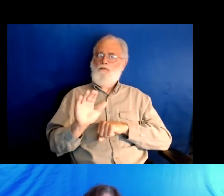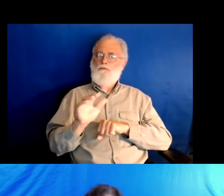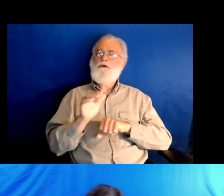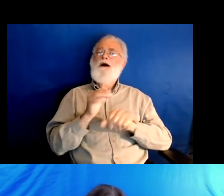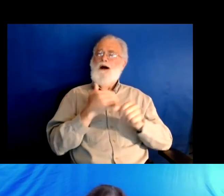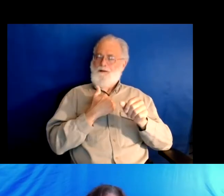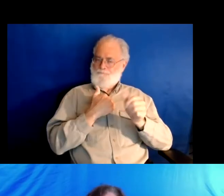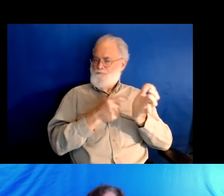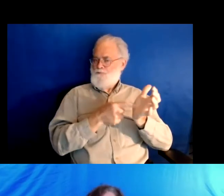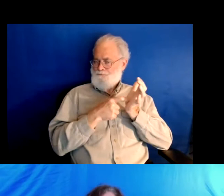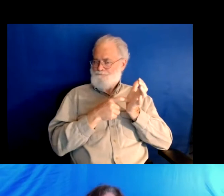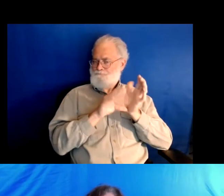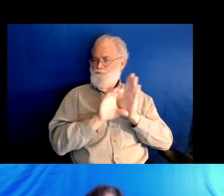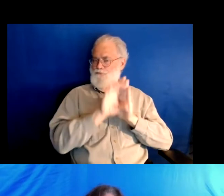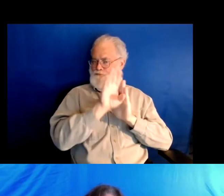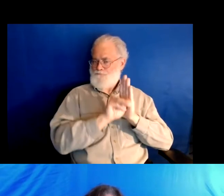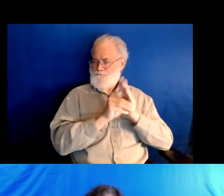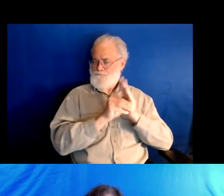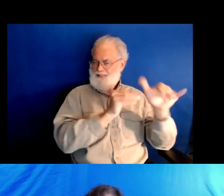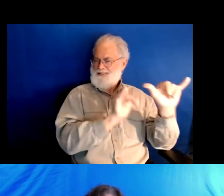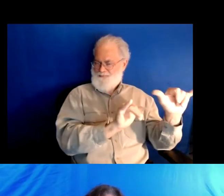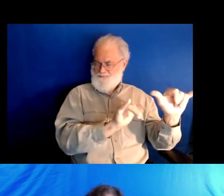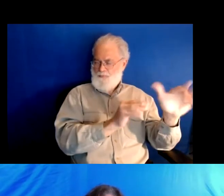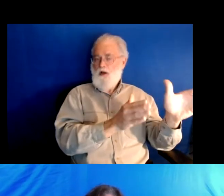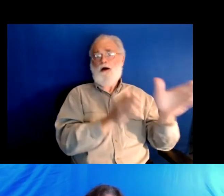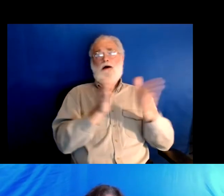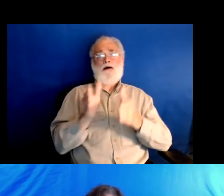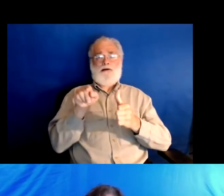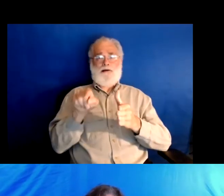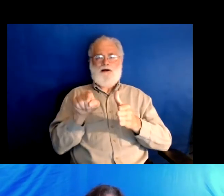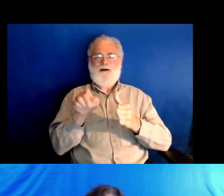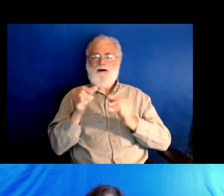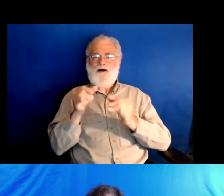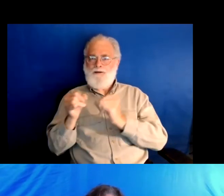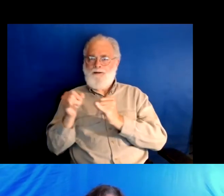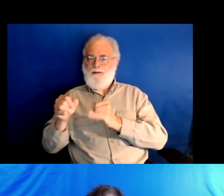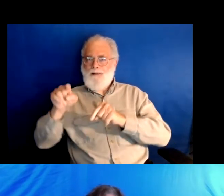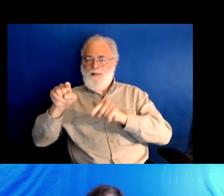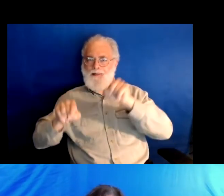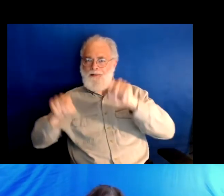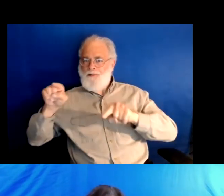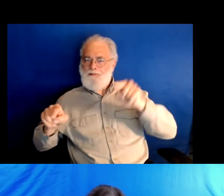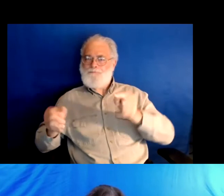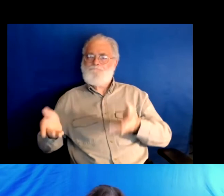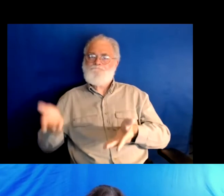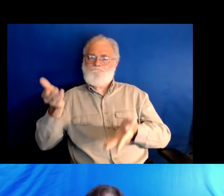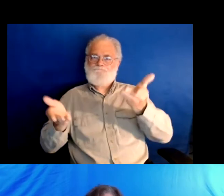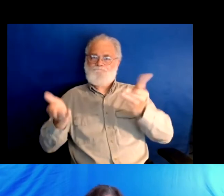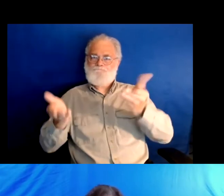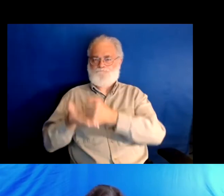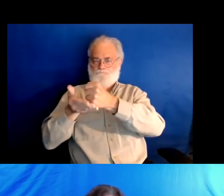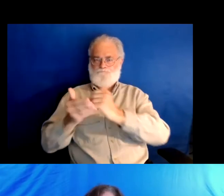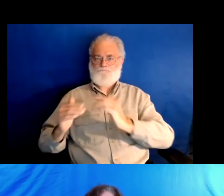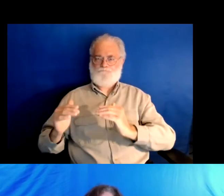add on. It's not to add on more work. There is the required curriculum that will remain the same. And these